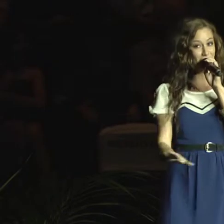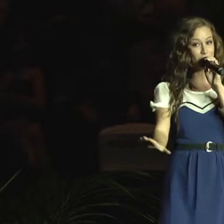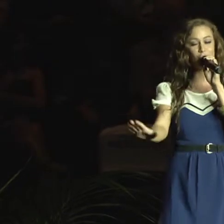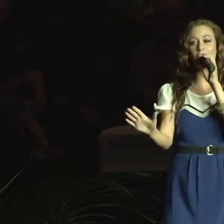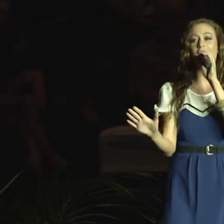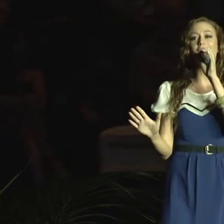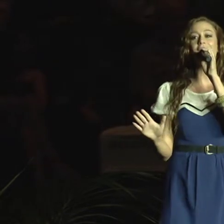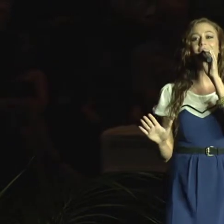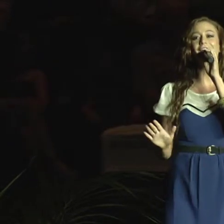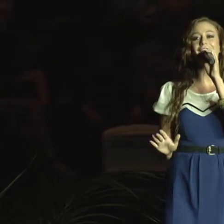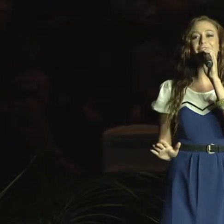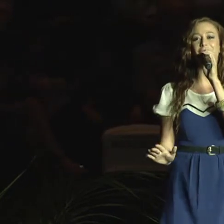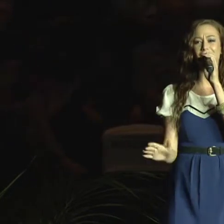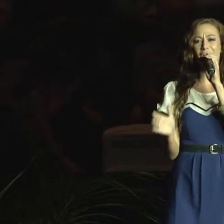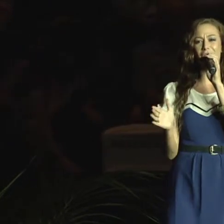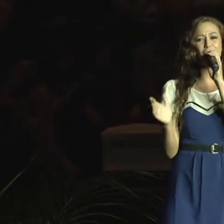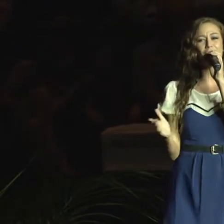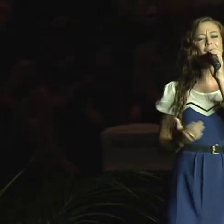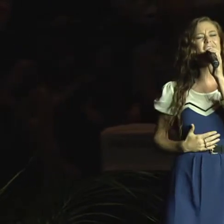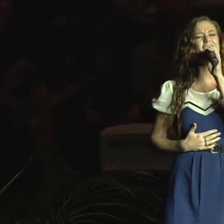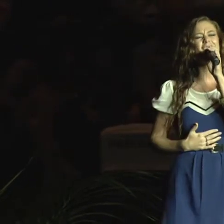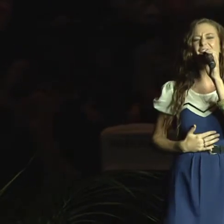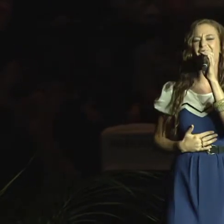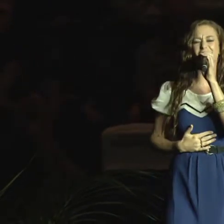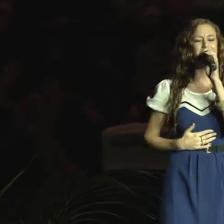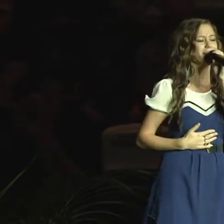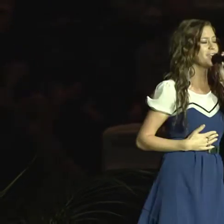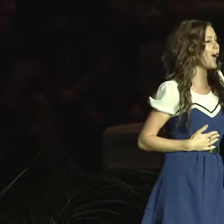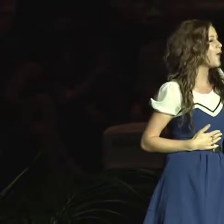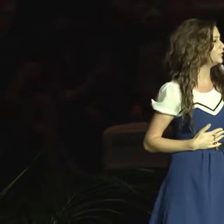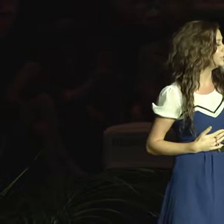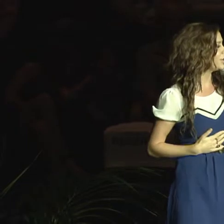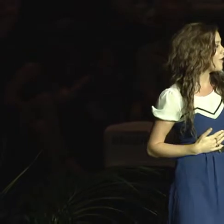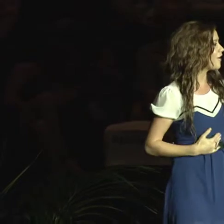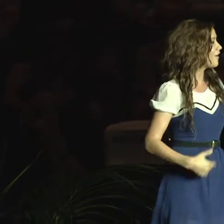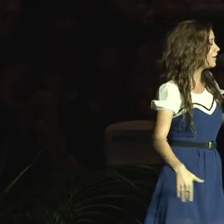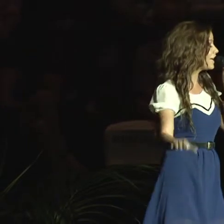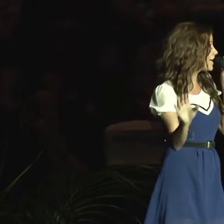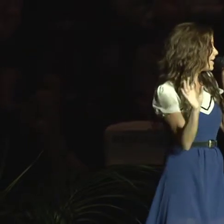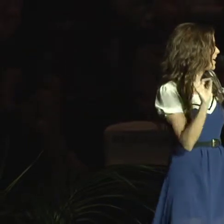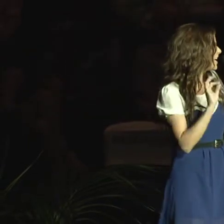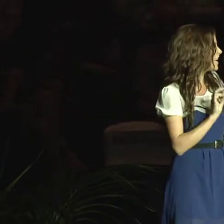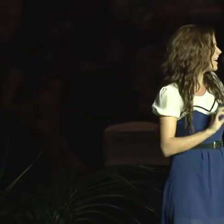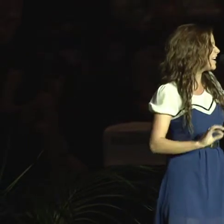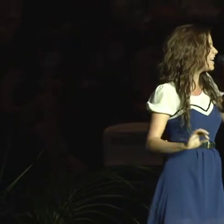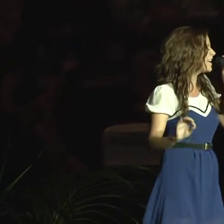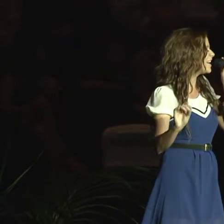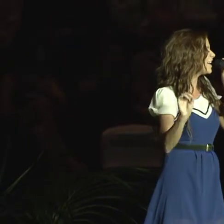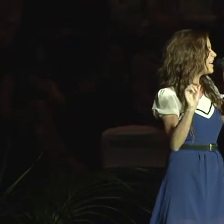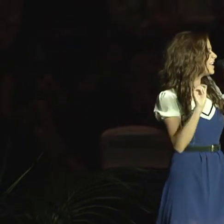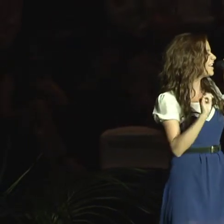and those dreams you want with all your heart.